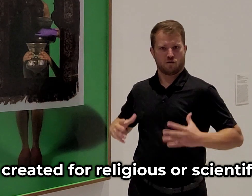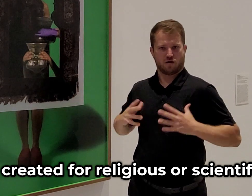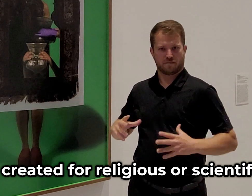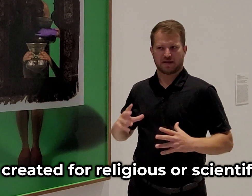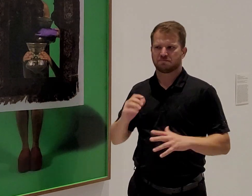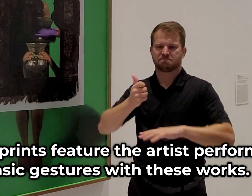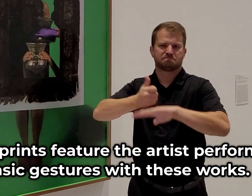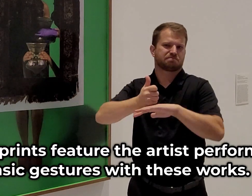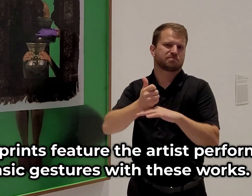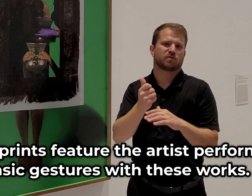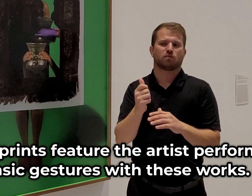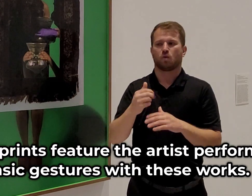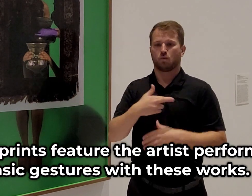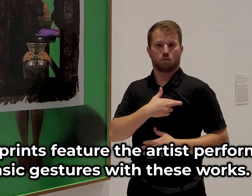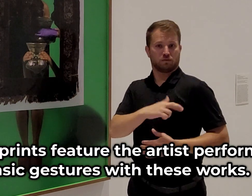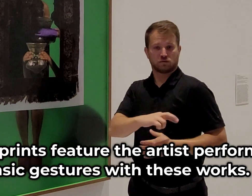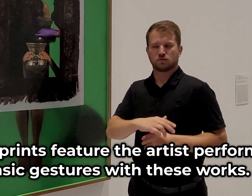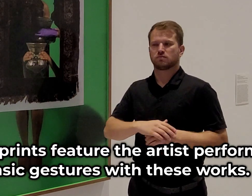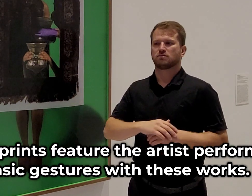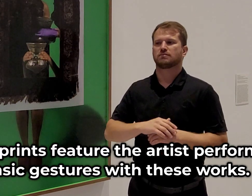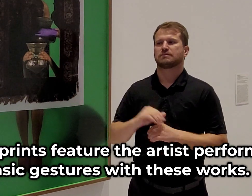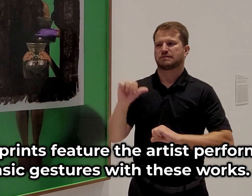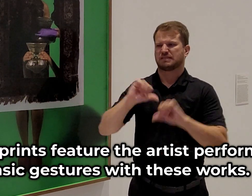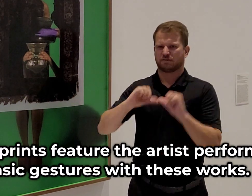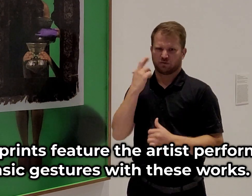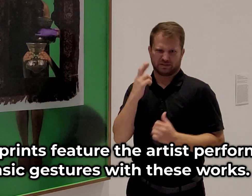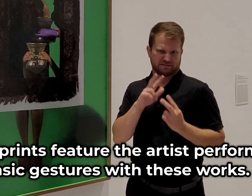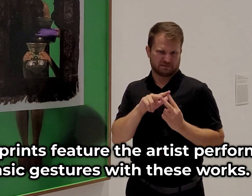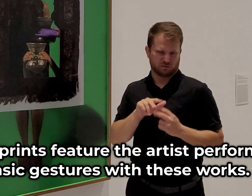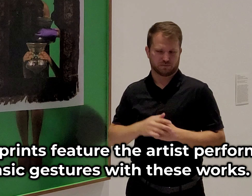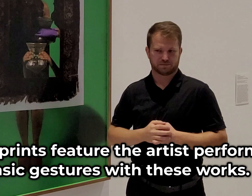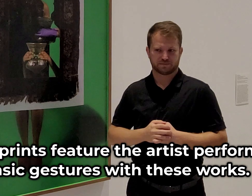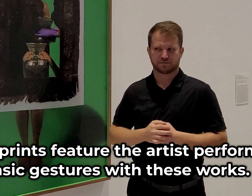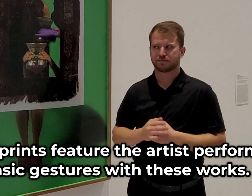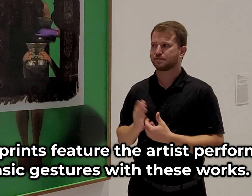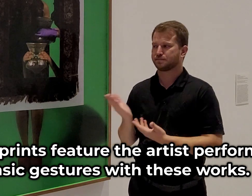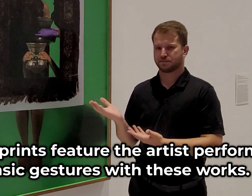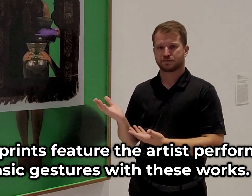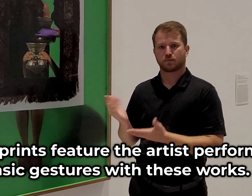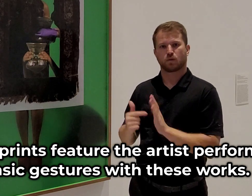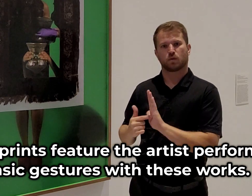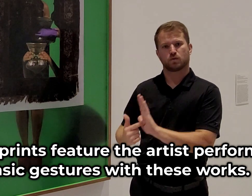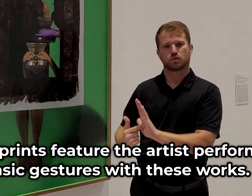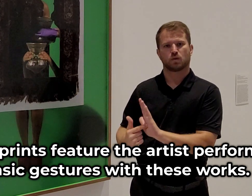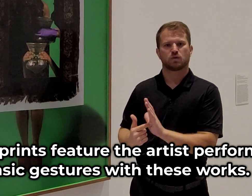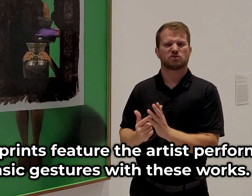These prints feature the artist performing basic gestures with these works.